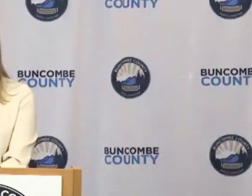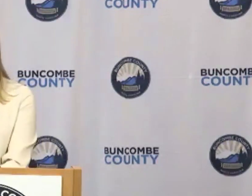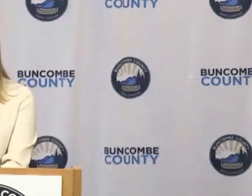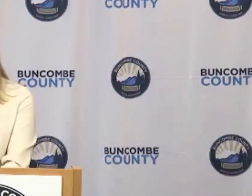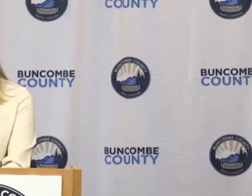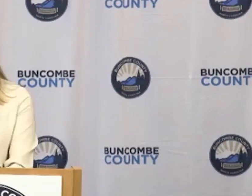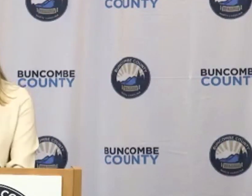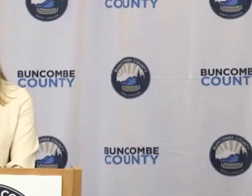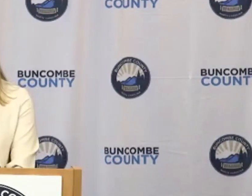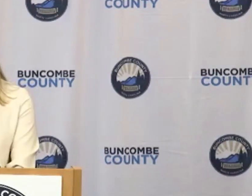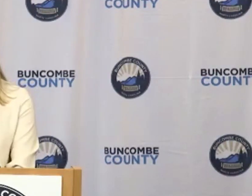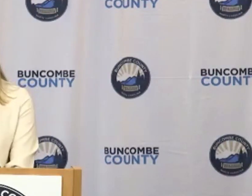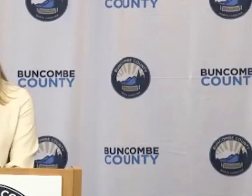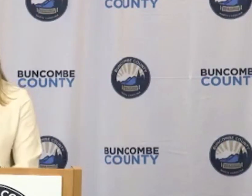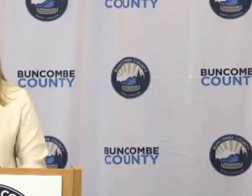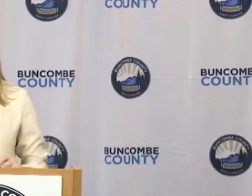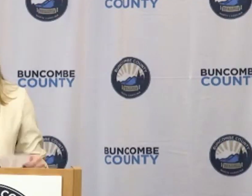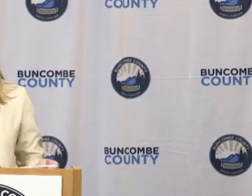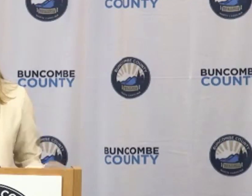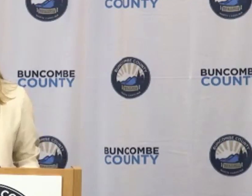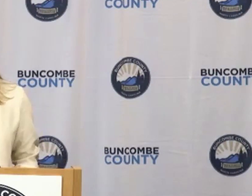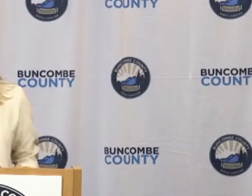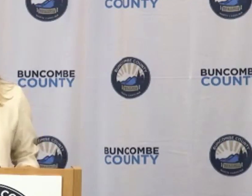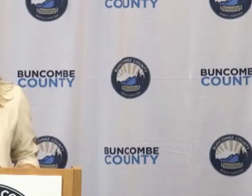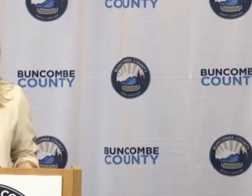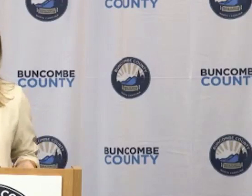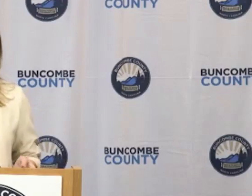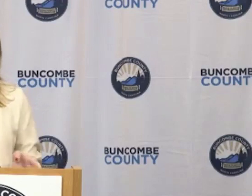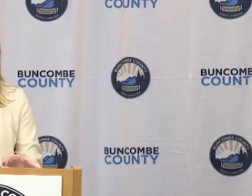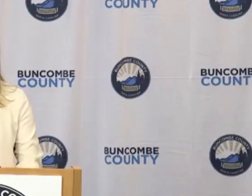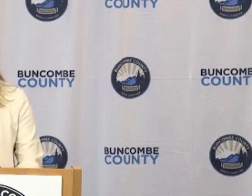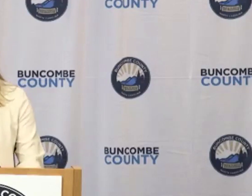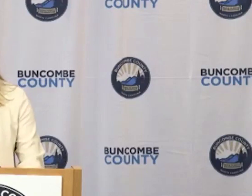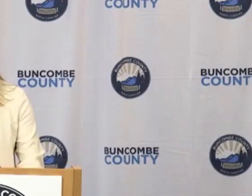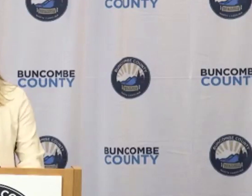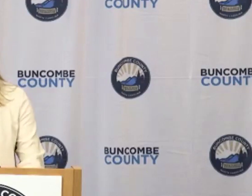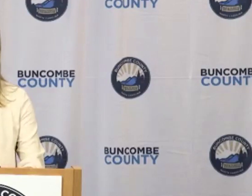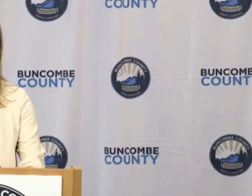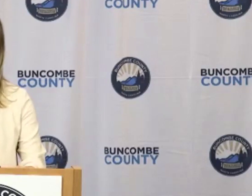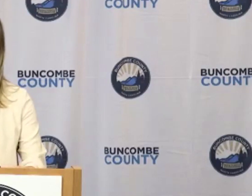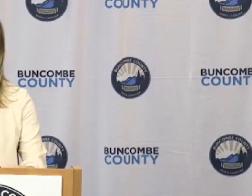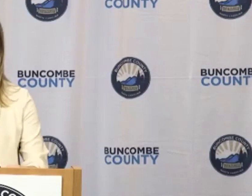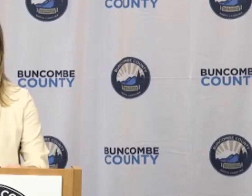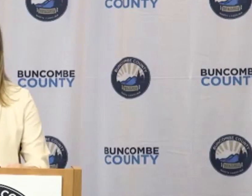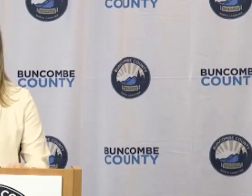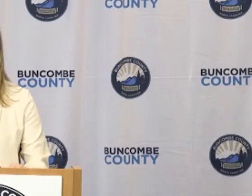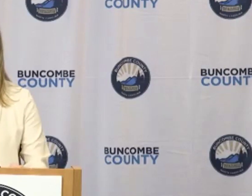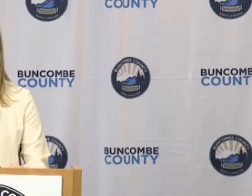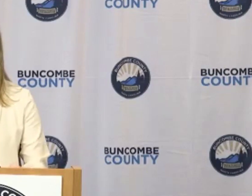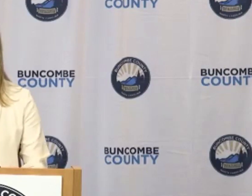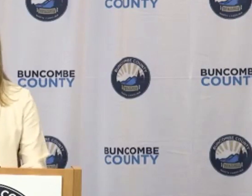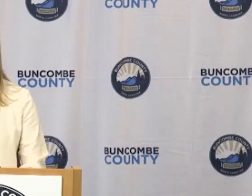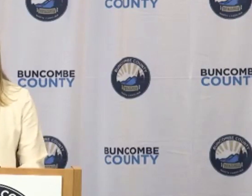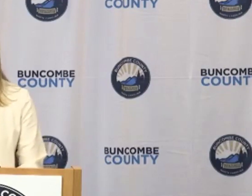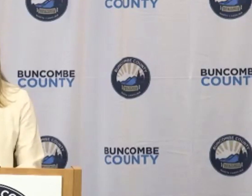Community care stations and water distribution sites. As a reminder to our community, we still have 4 community care stations open in